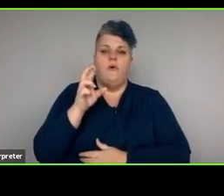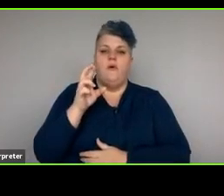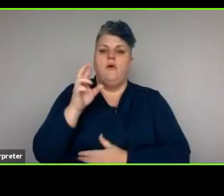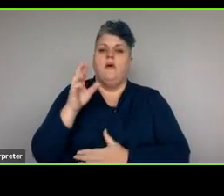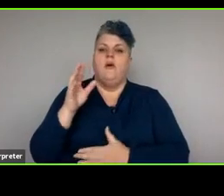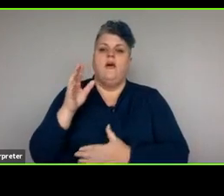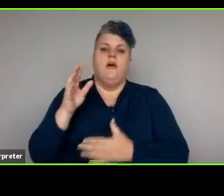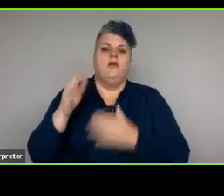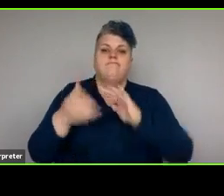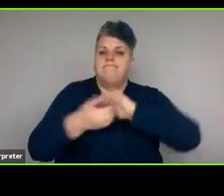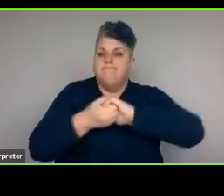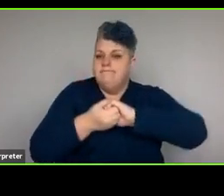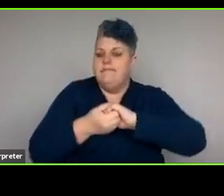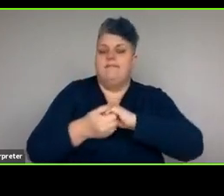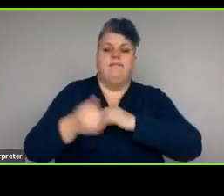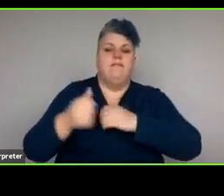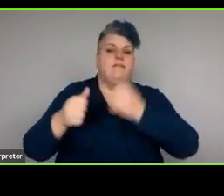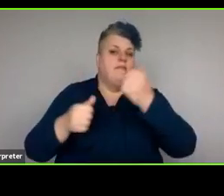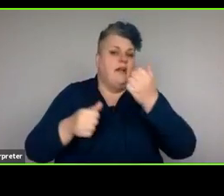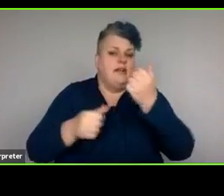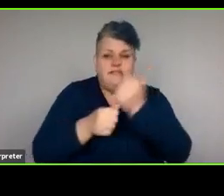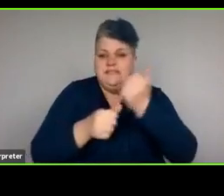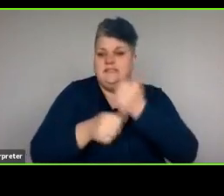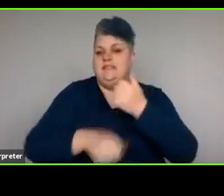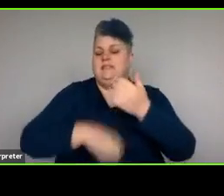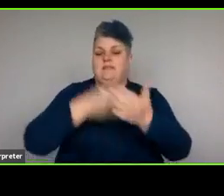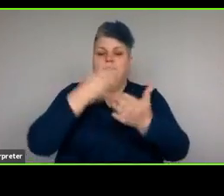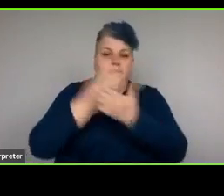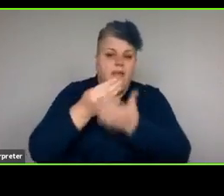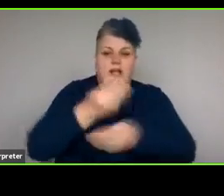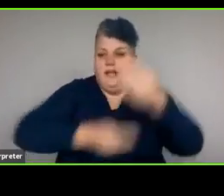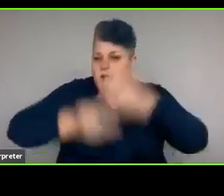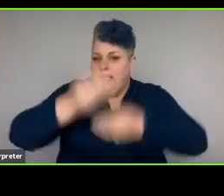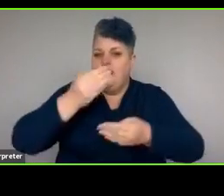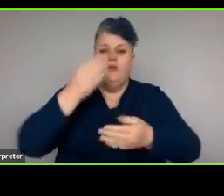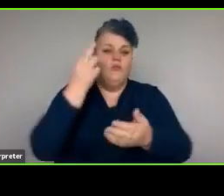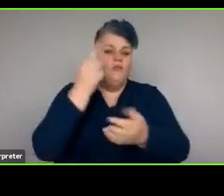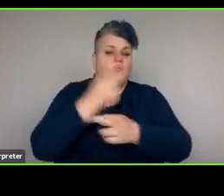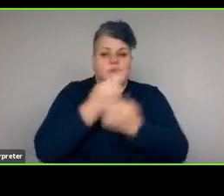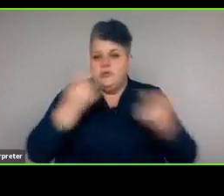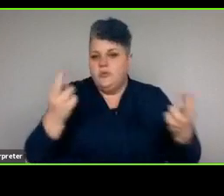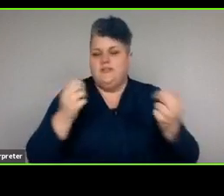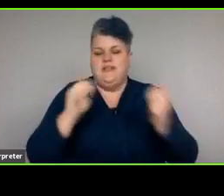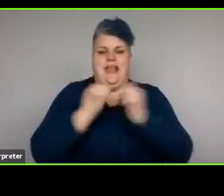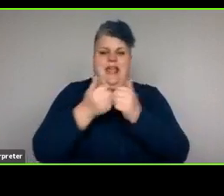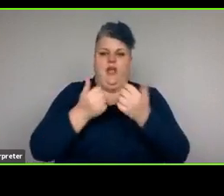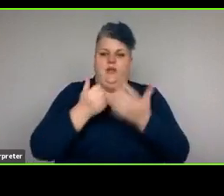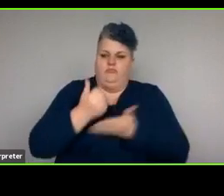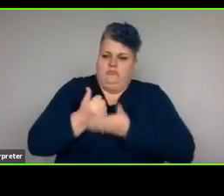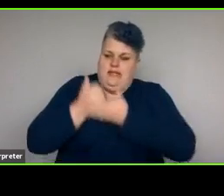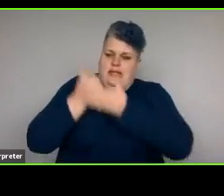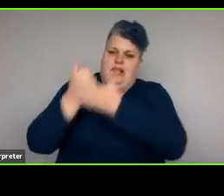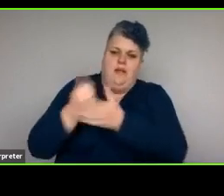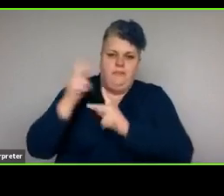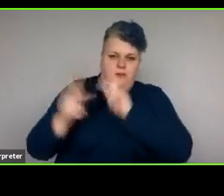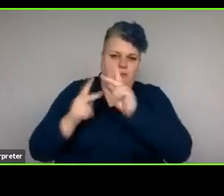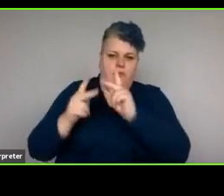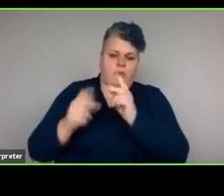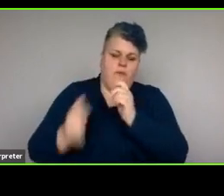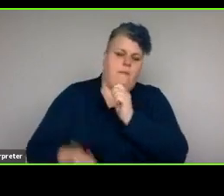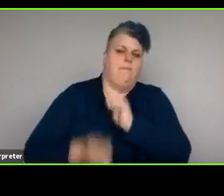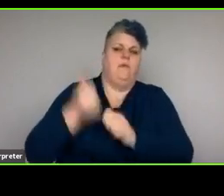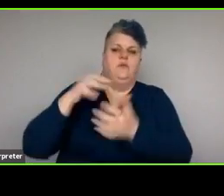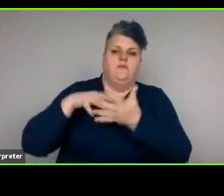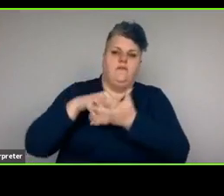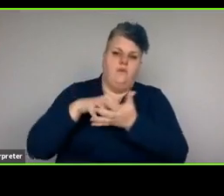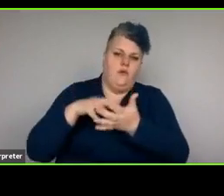or sharing of money or resources, whatever you're doing, make sure that you do your best to try to center those in our community who are most vulnerable and most